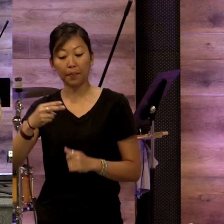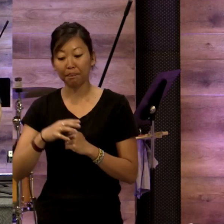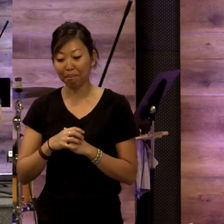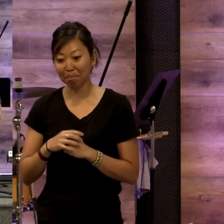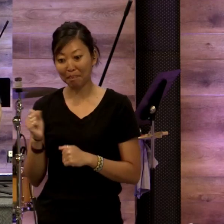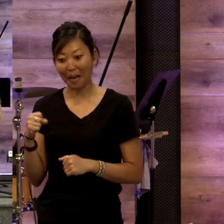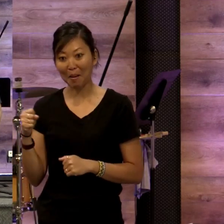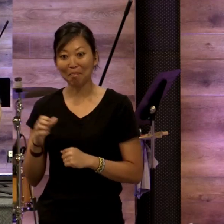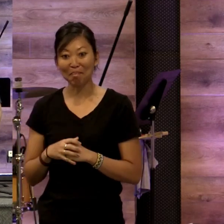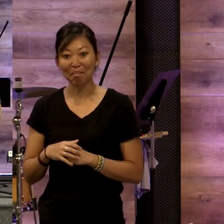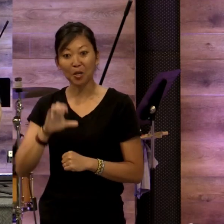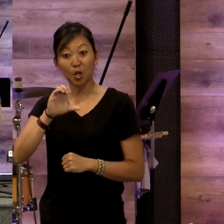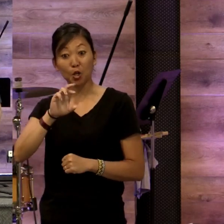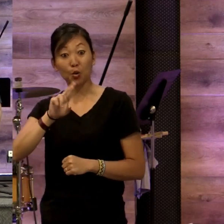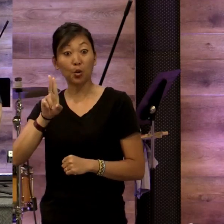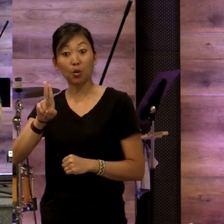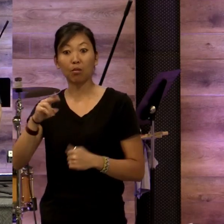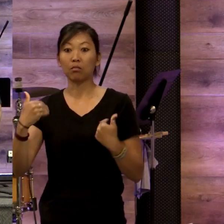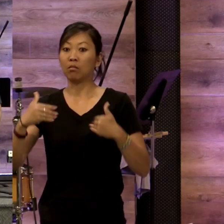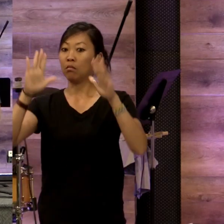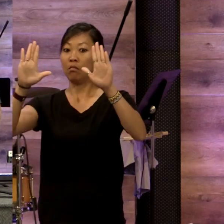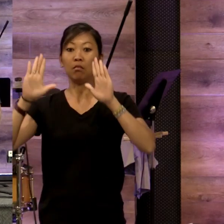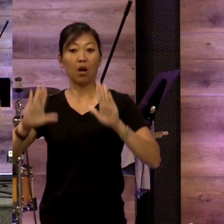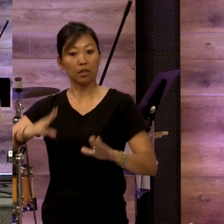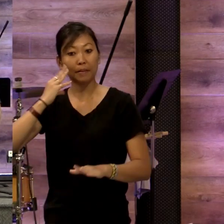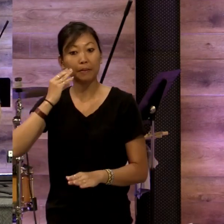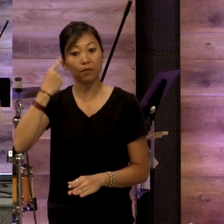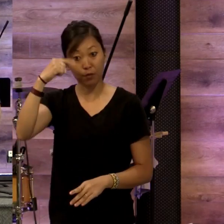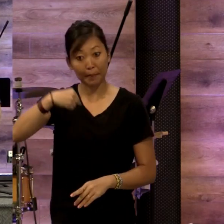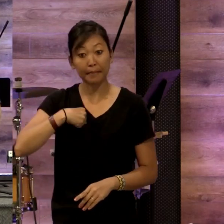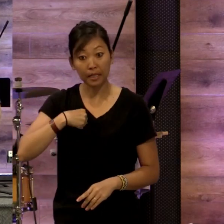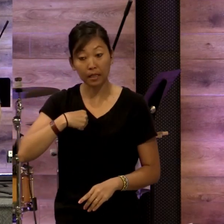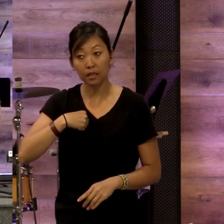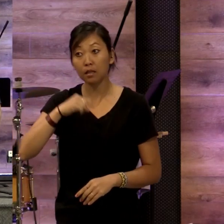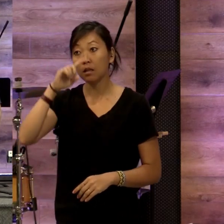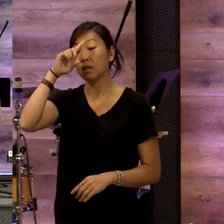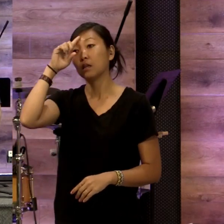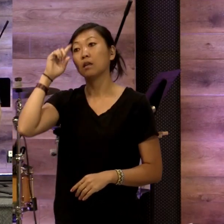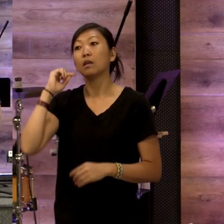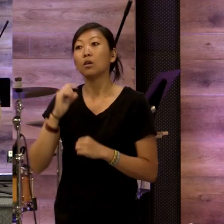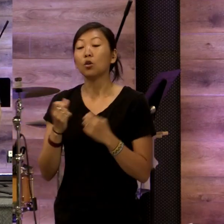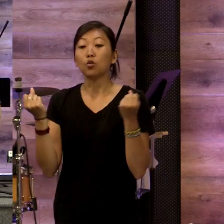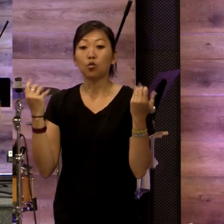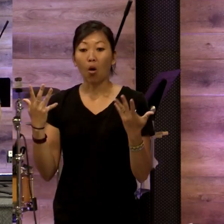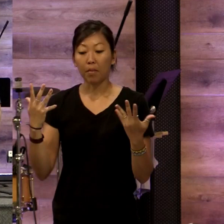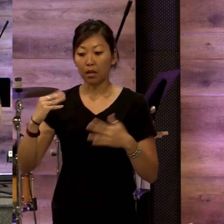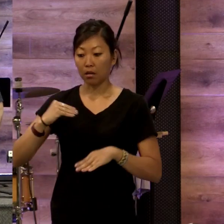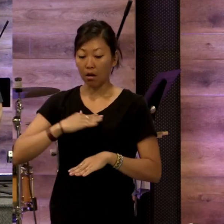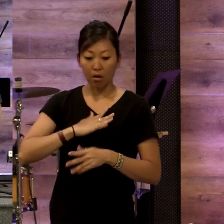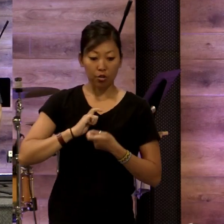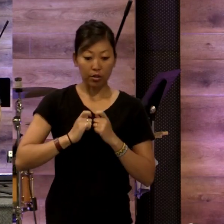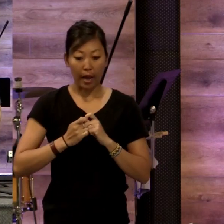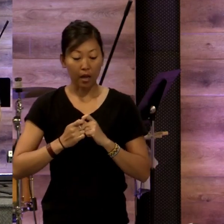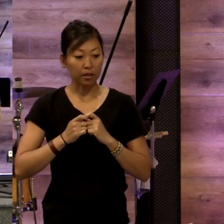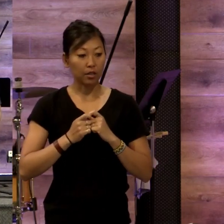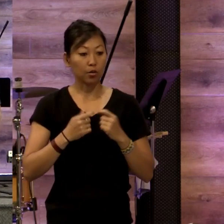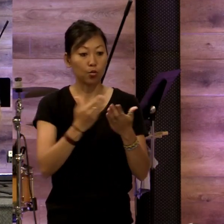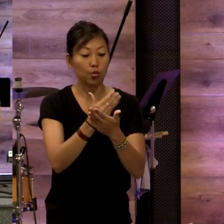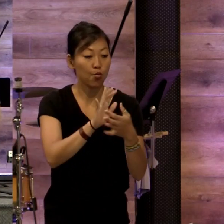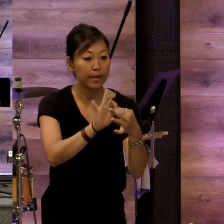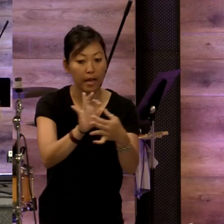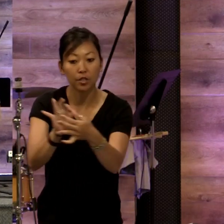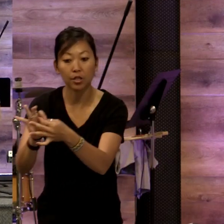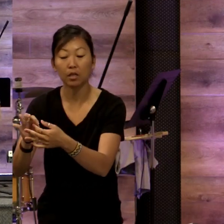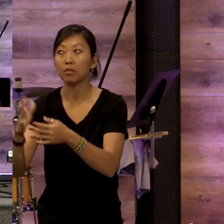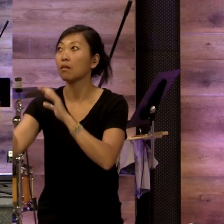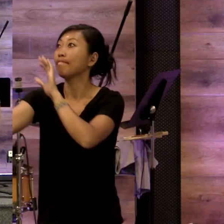Yeah, Crew's been pretty awesome for me. Just so many transforming relationships, and one of them's